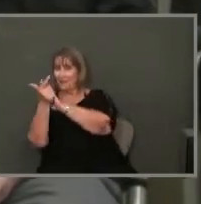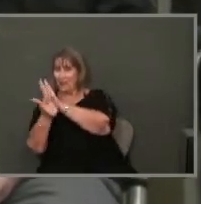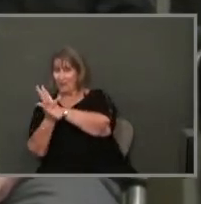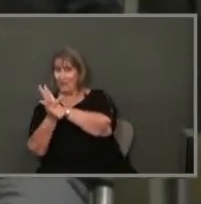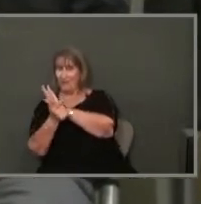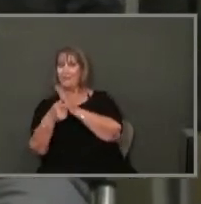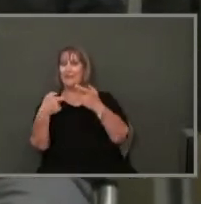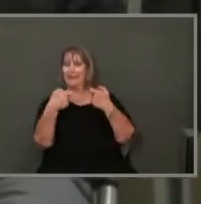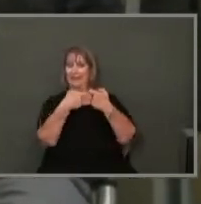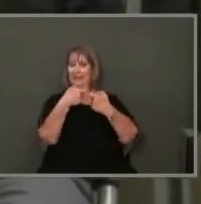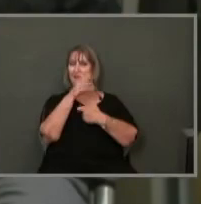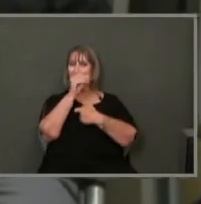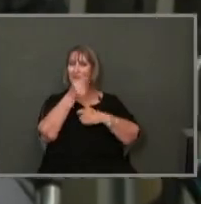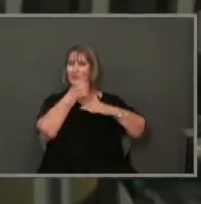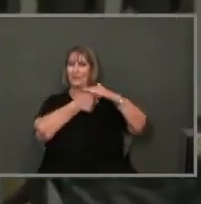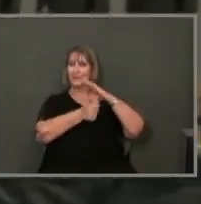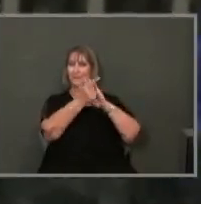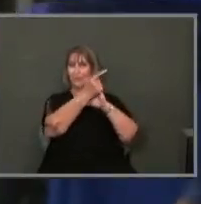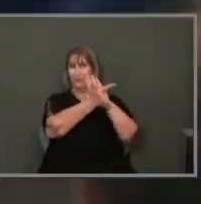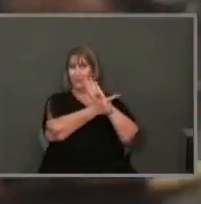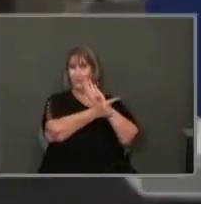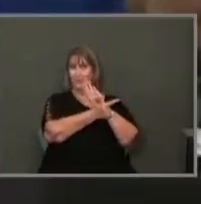requirement.